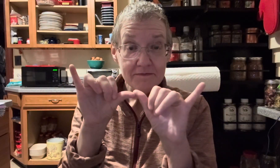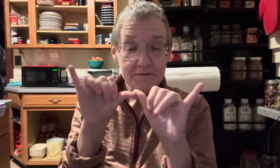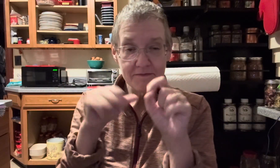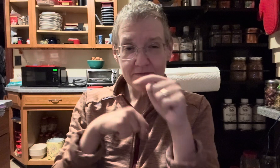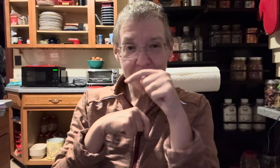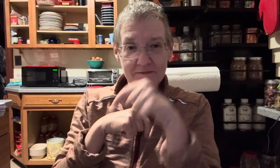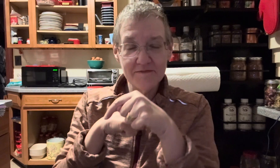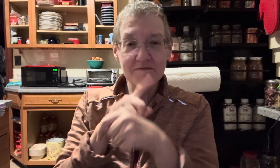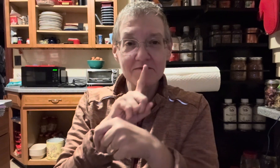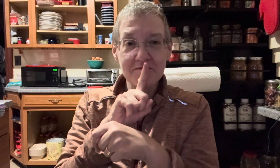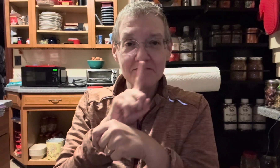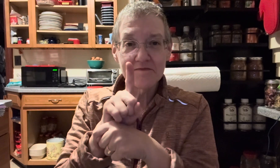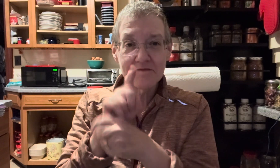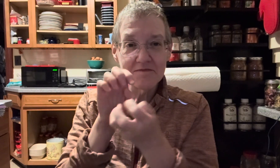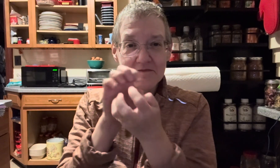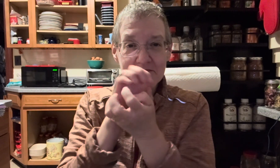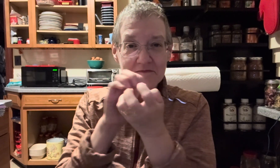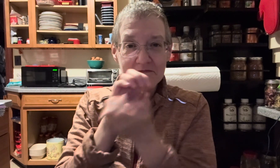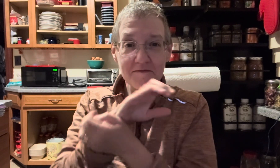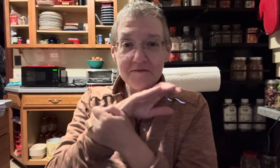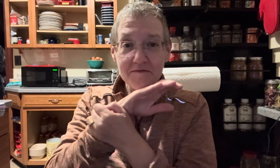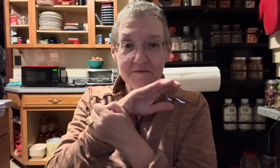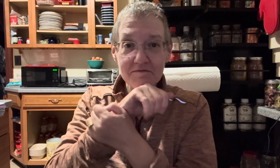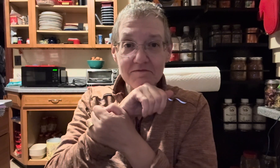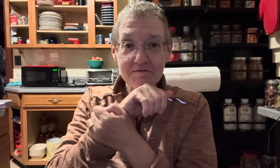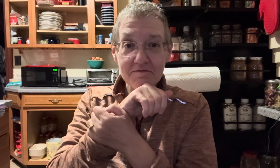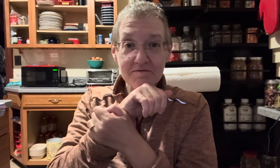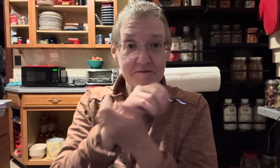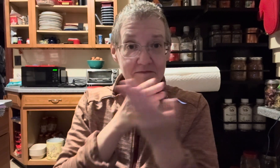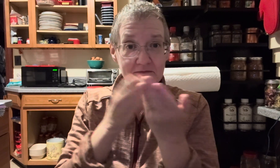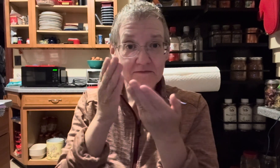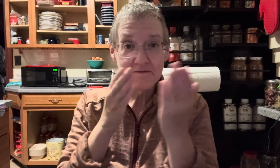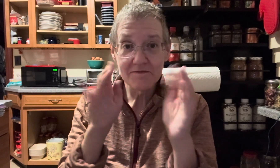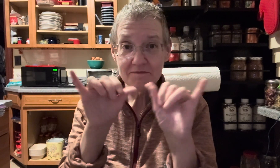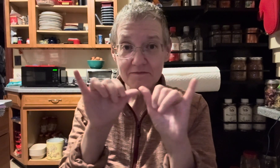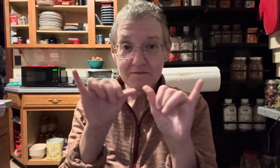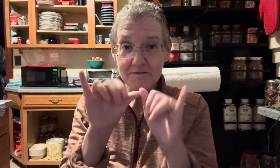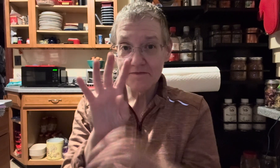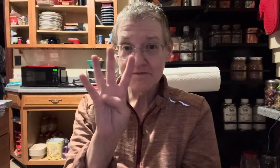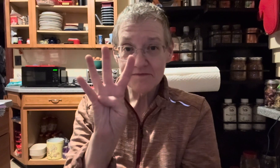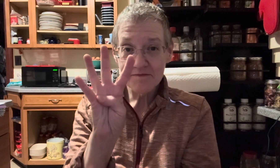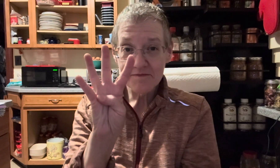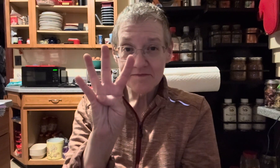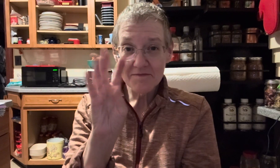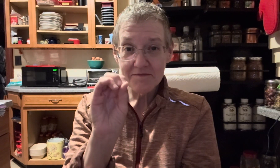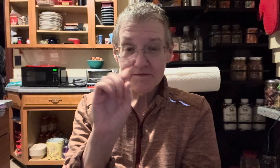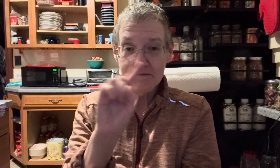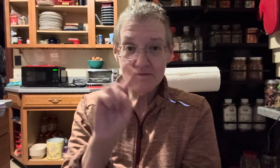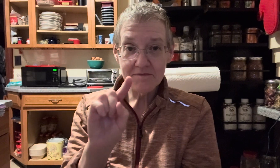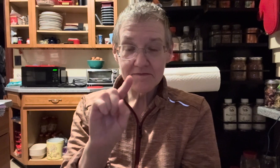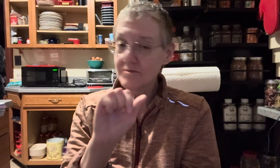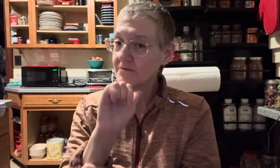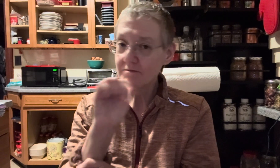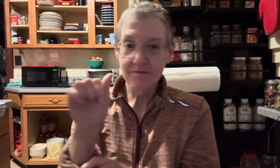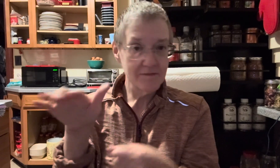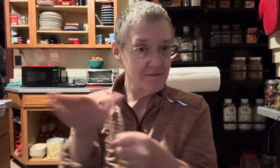Find the serving size. This is ground pork, and the serving size is 4